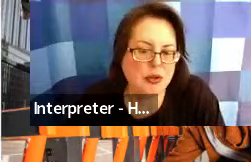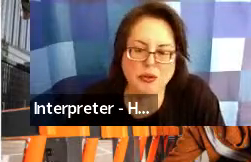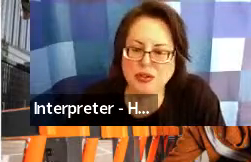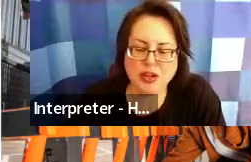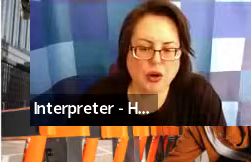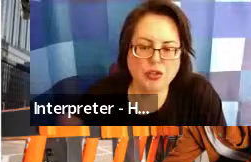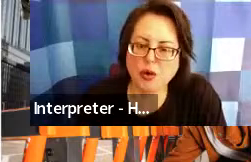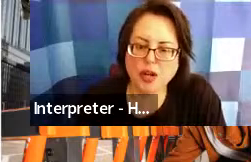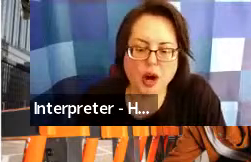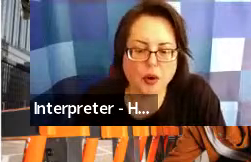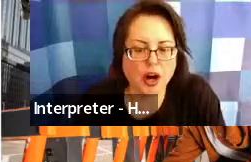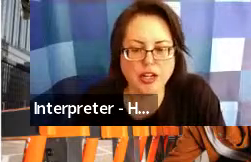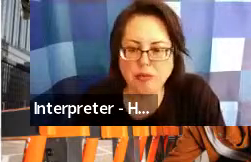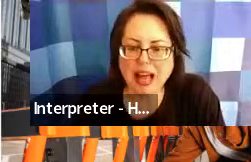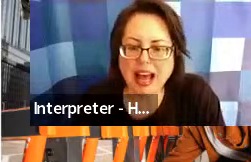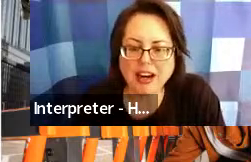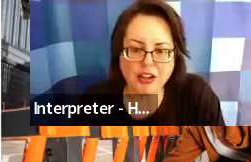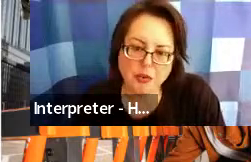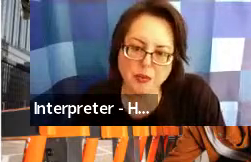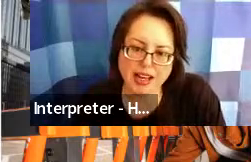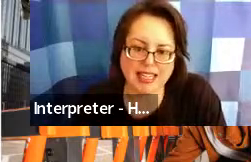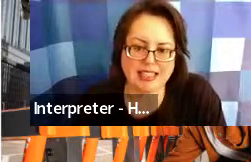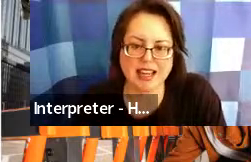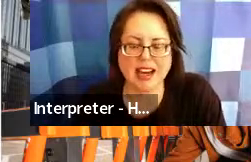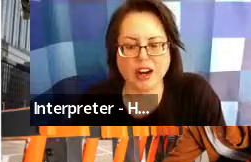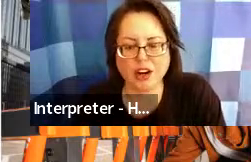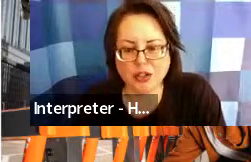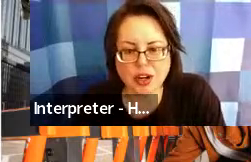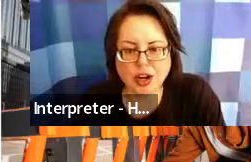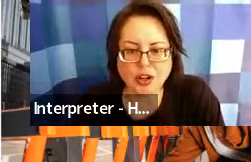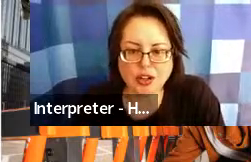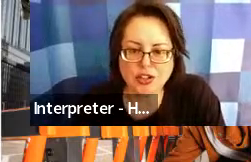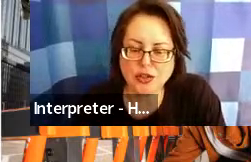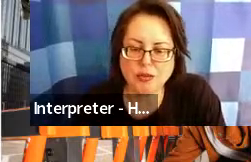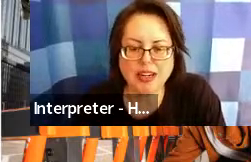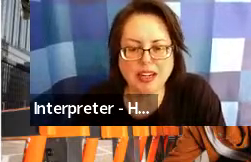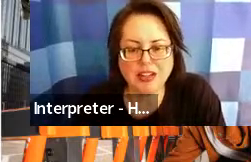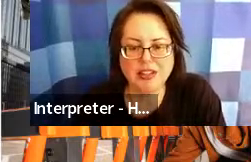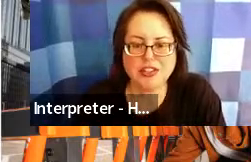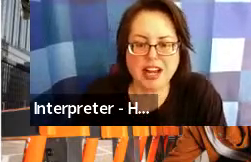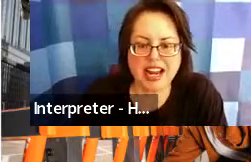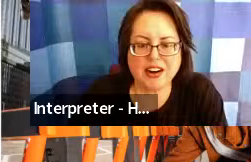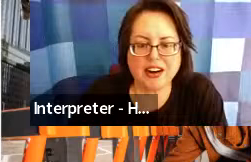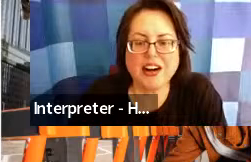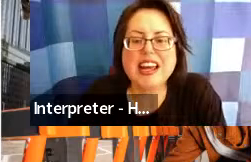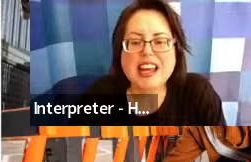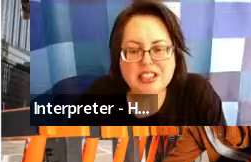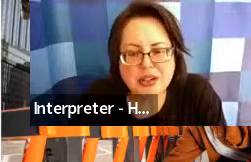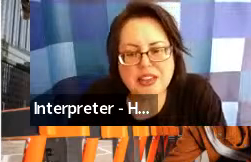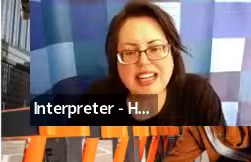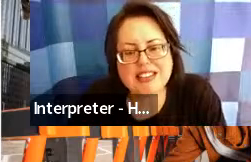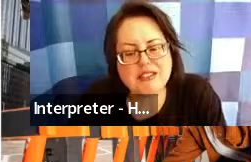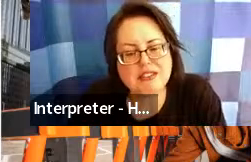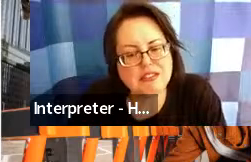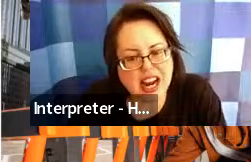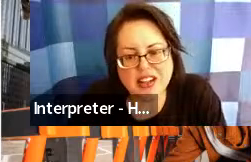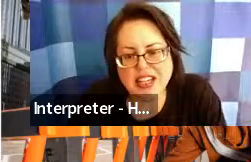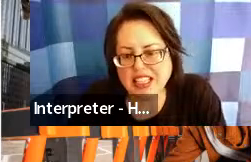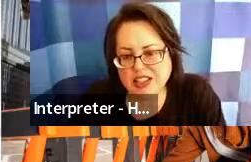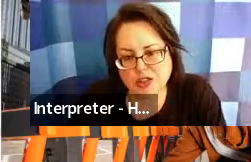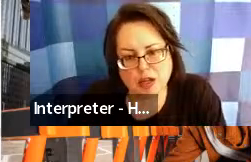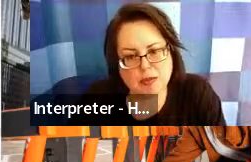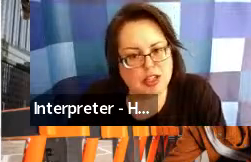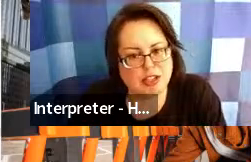meeting who, don't know. Are you black? Are you white? Are you tall? Are you short? What color is your hair? So that is a